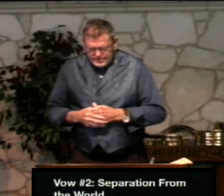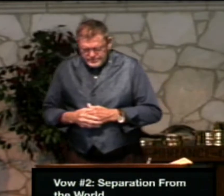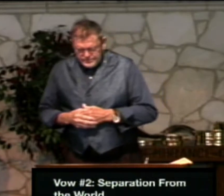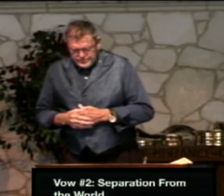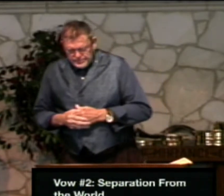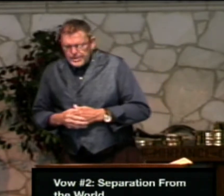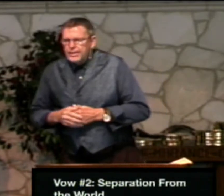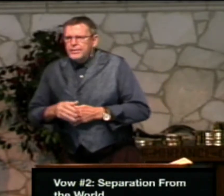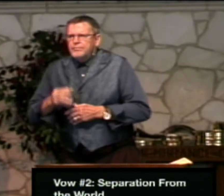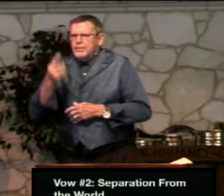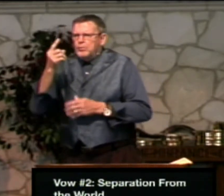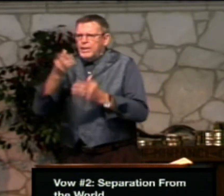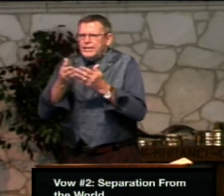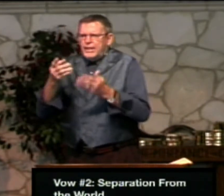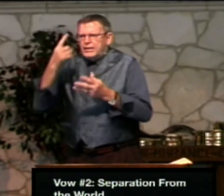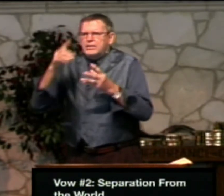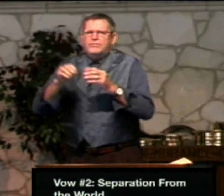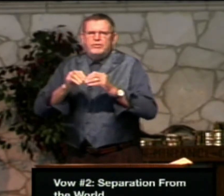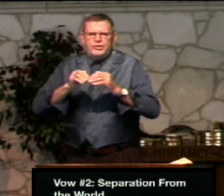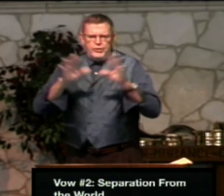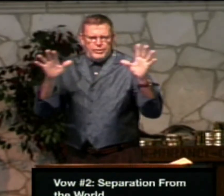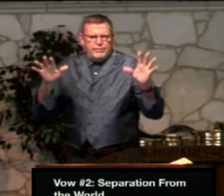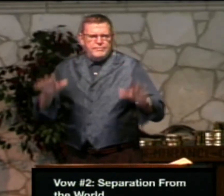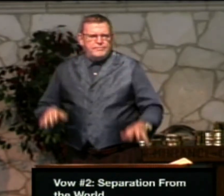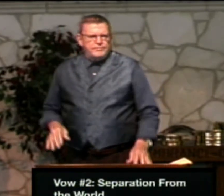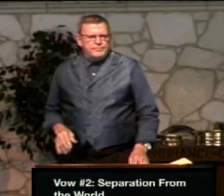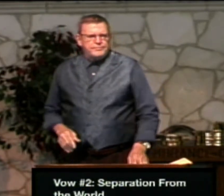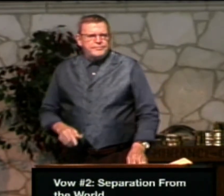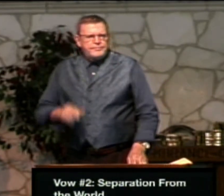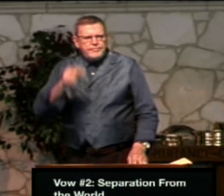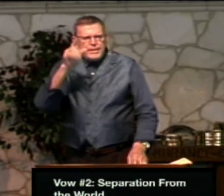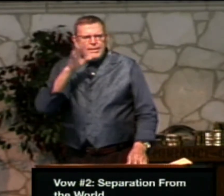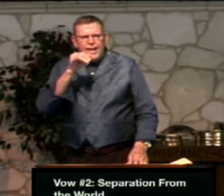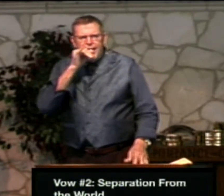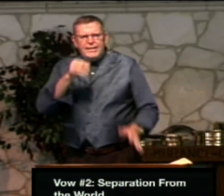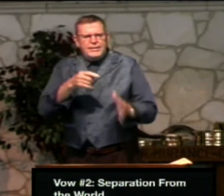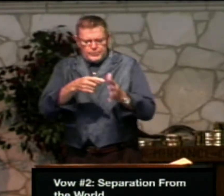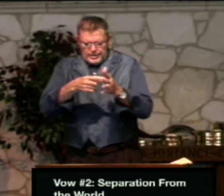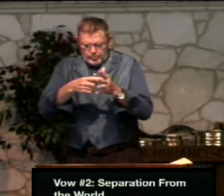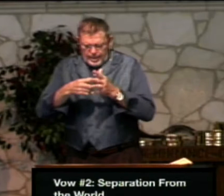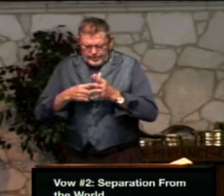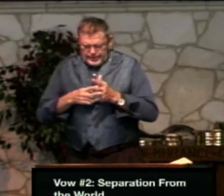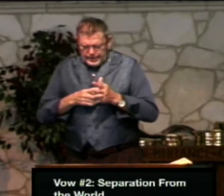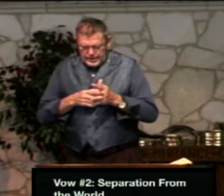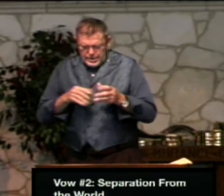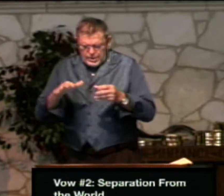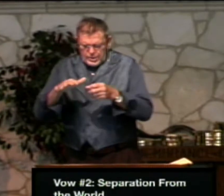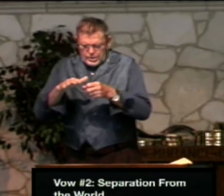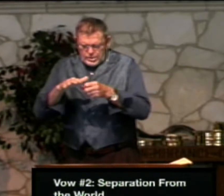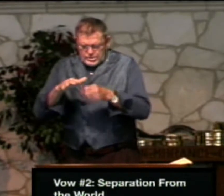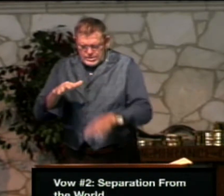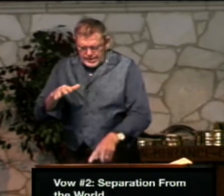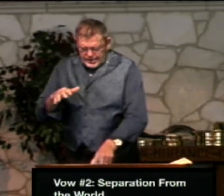says. But one thing is for sure. God is requiring